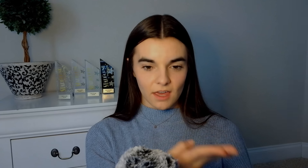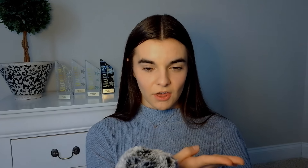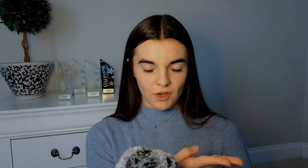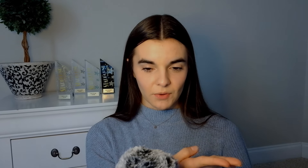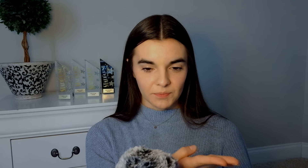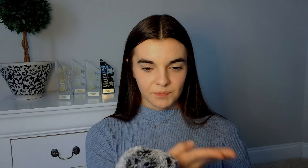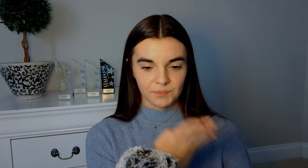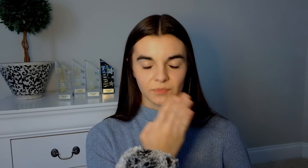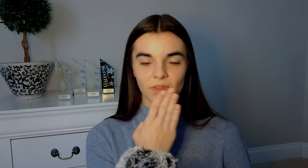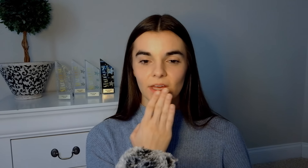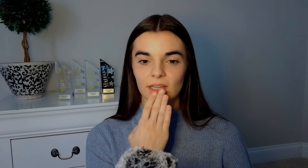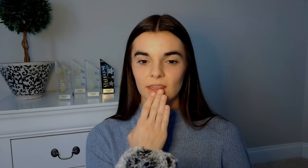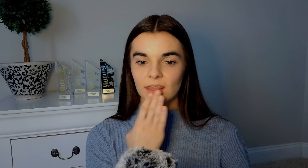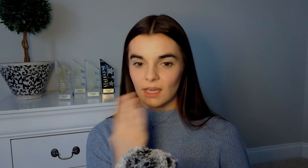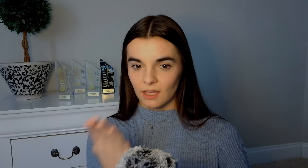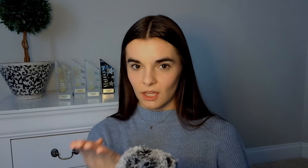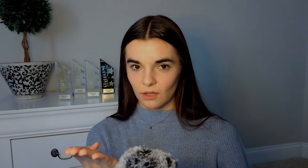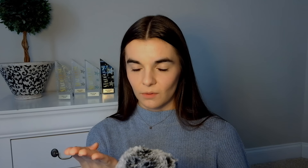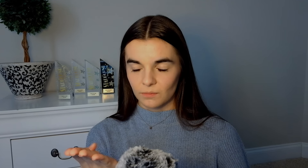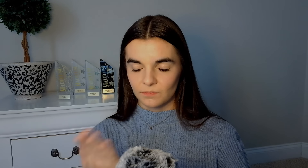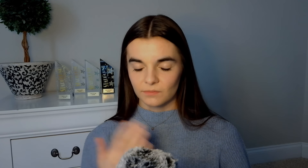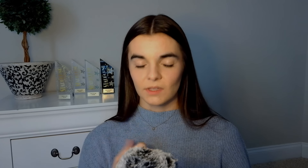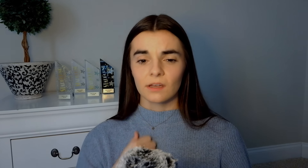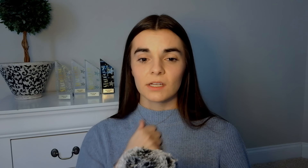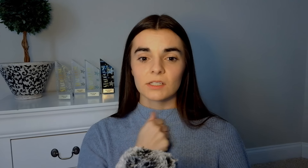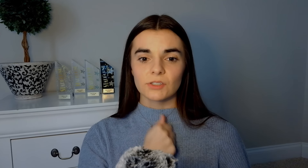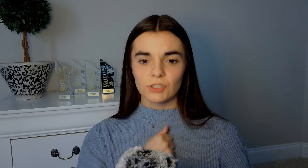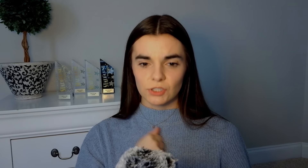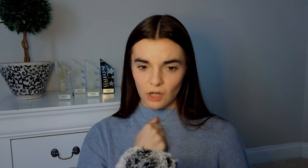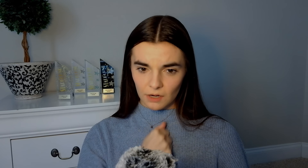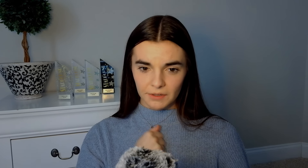Thank you. Thank you. Sorry.